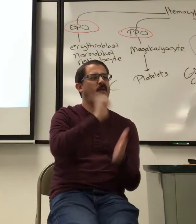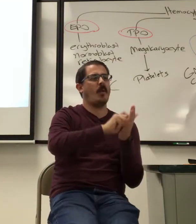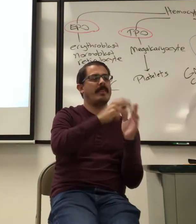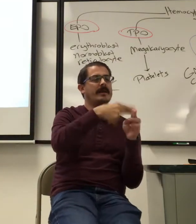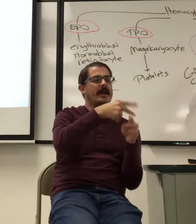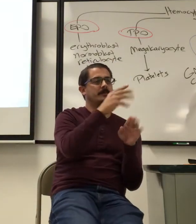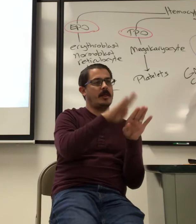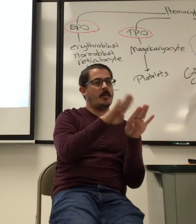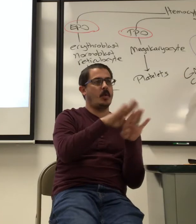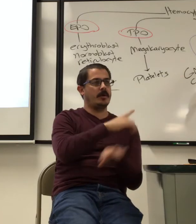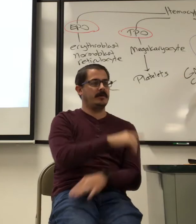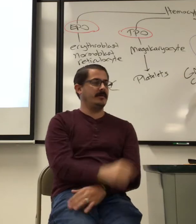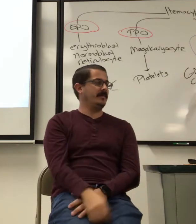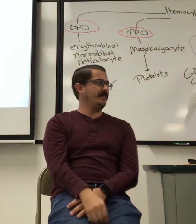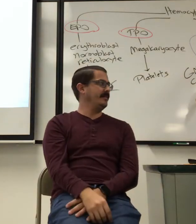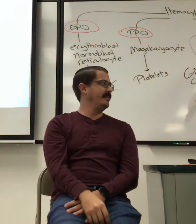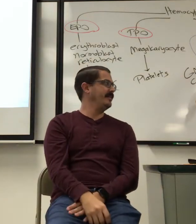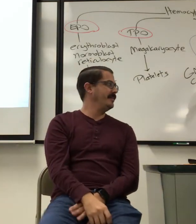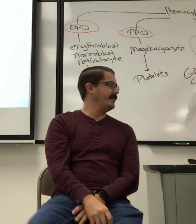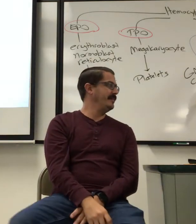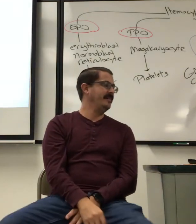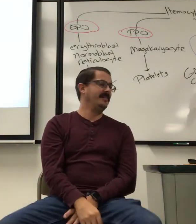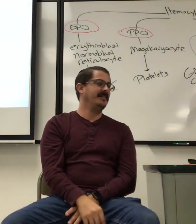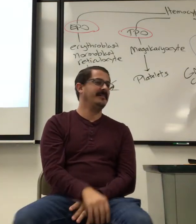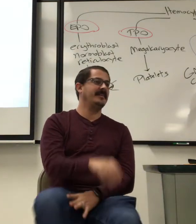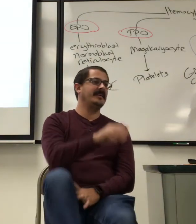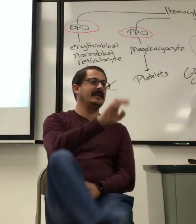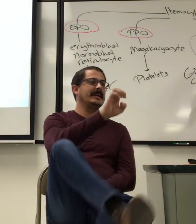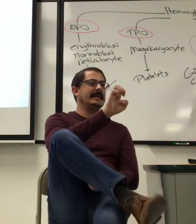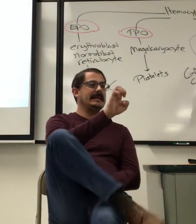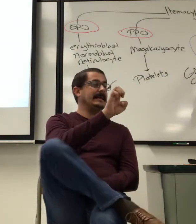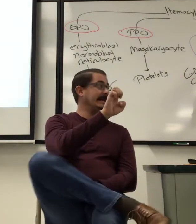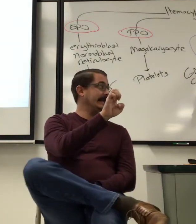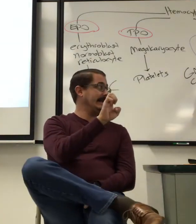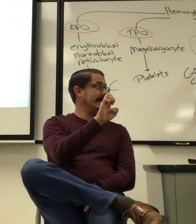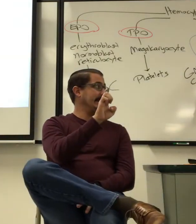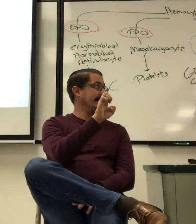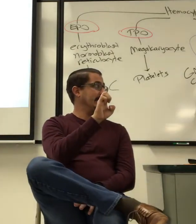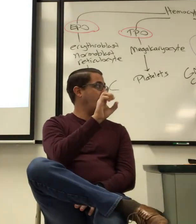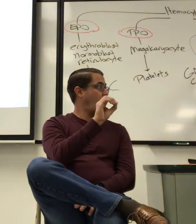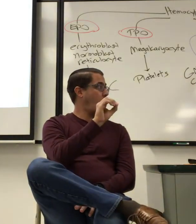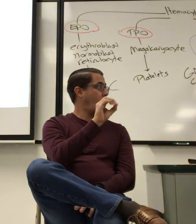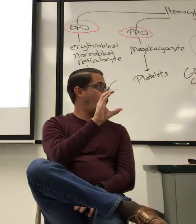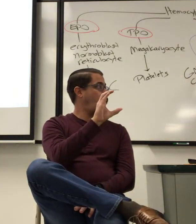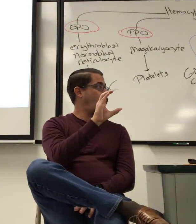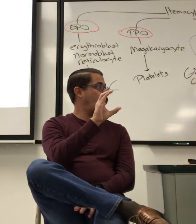on the board. Eosinophils